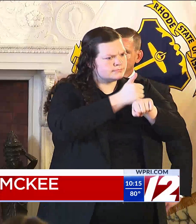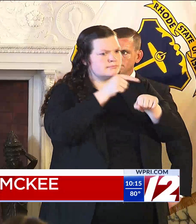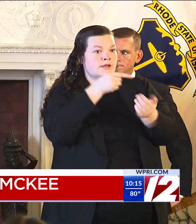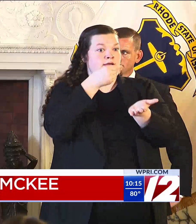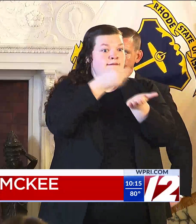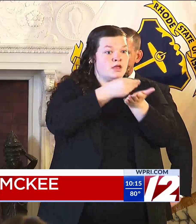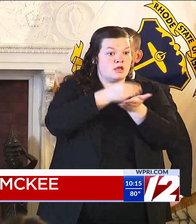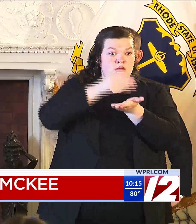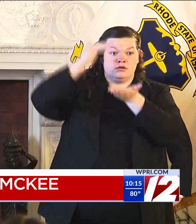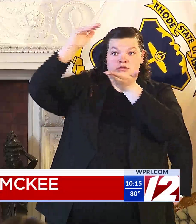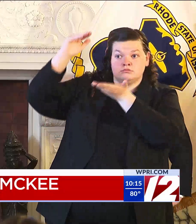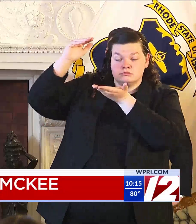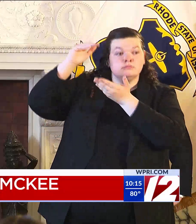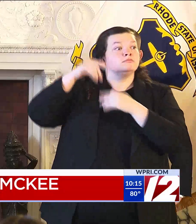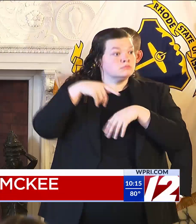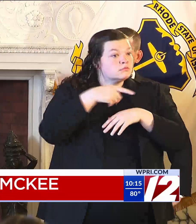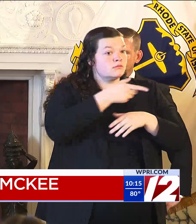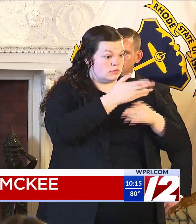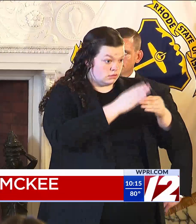schedule.